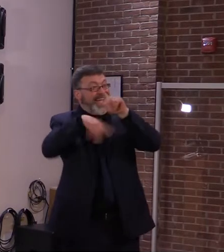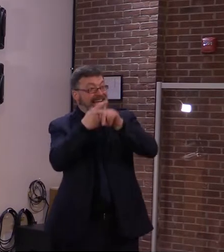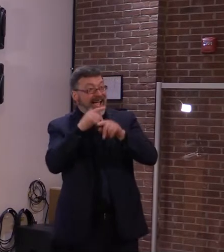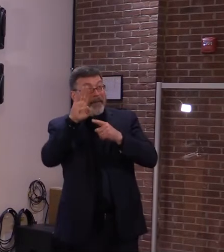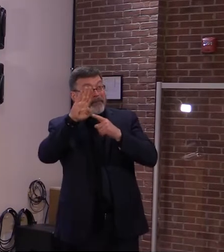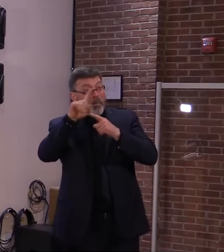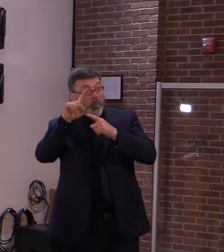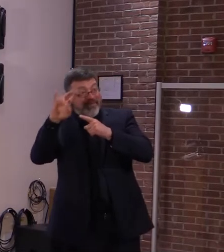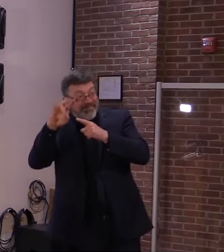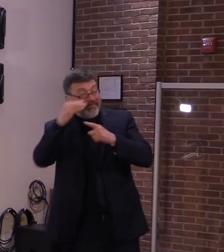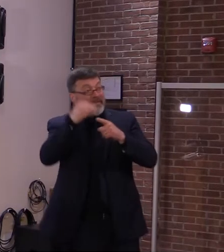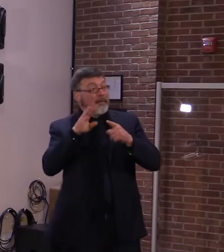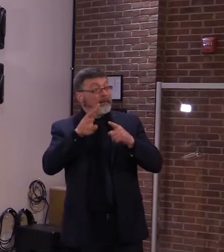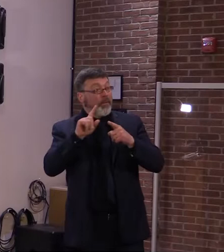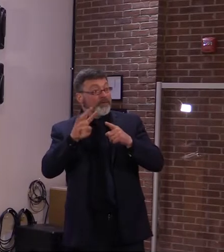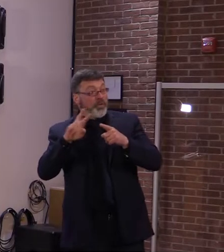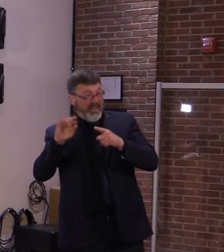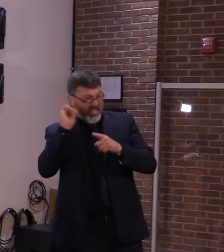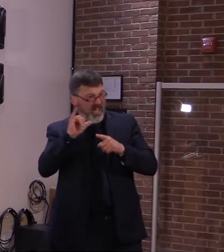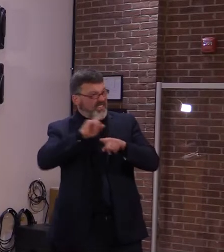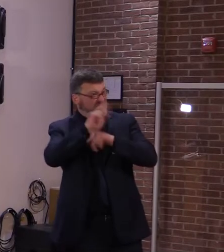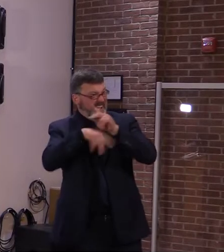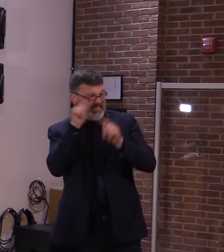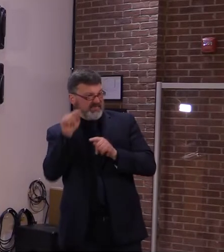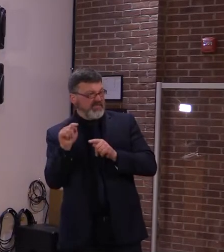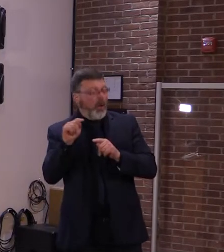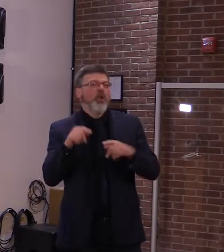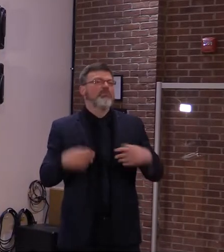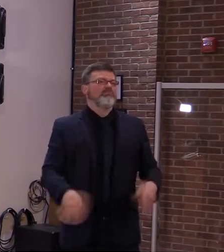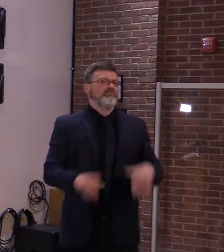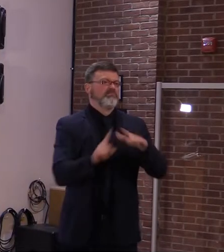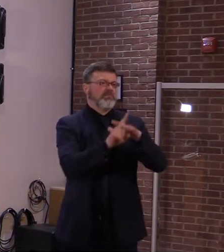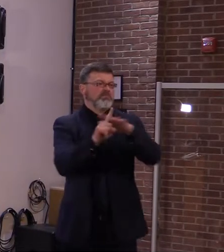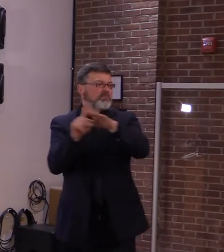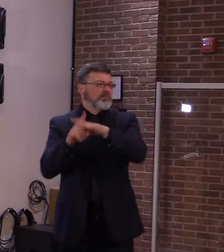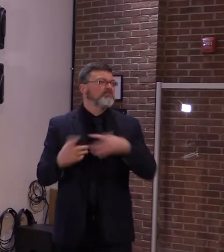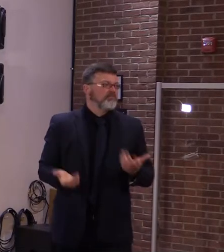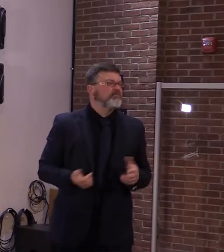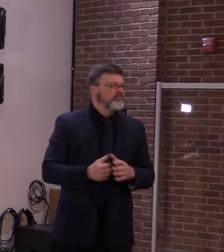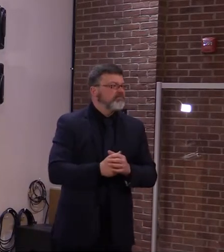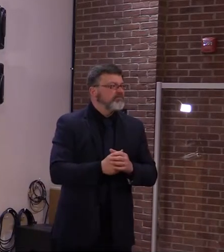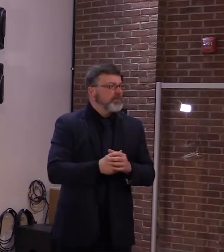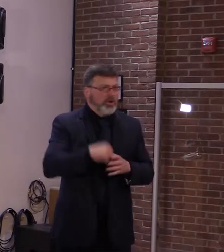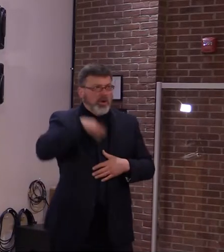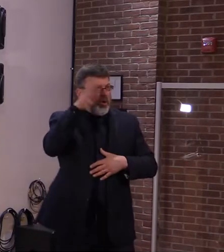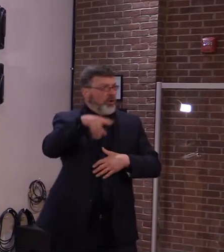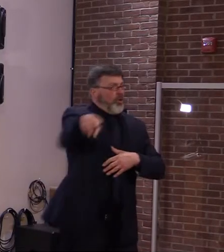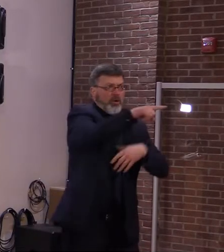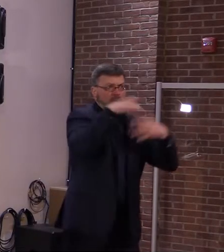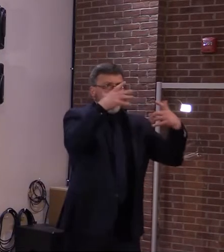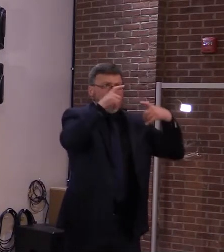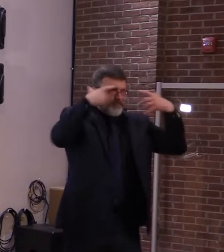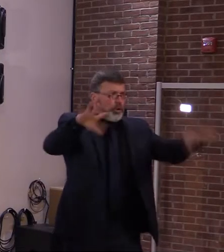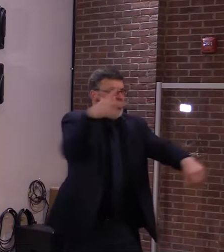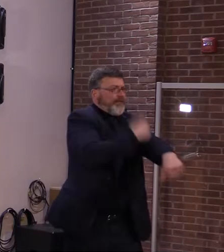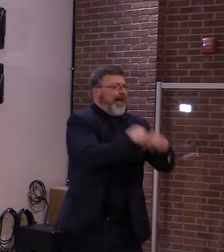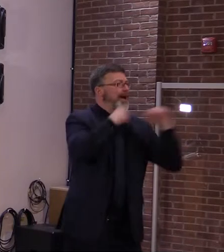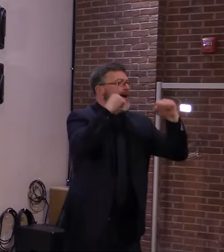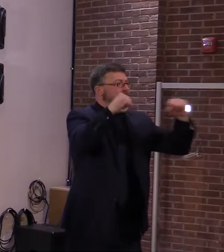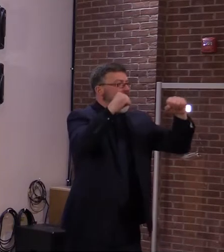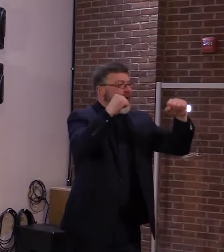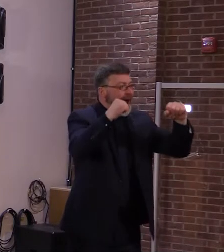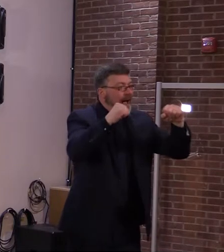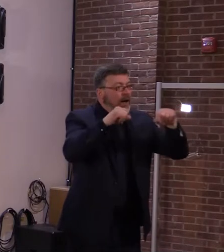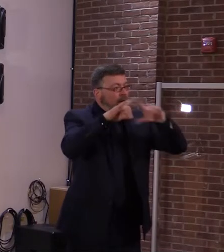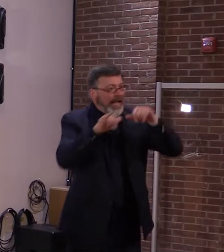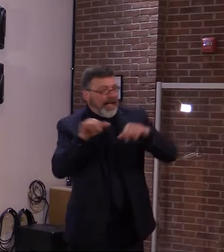both here in Vermont and nationally. And despite the good news in our case data, we cannot let up on our efforts to vaccinate